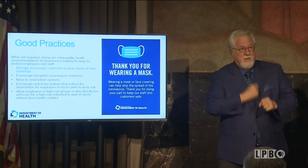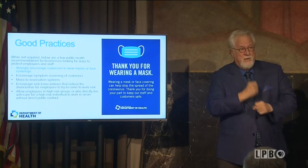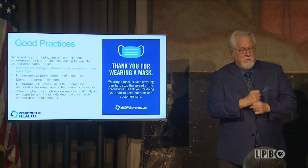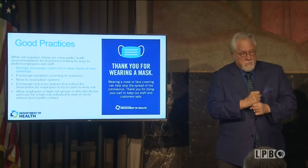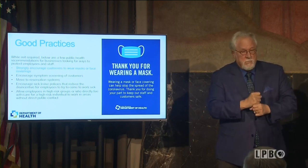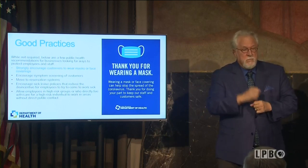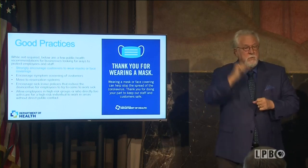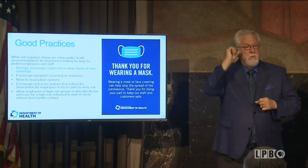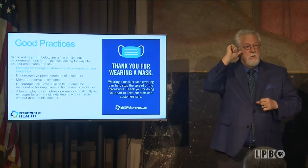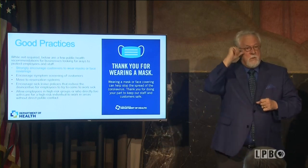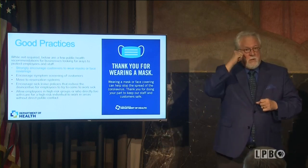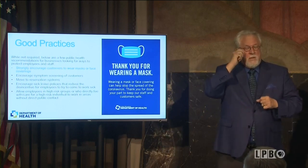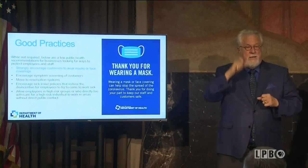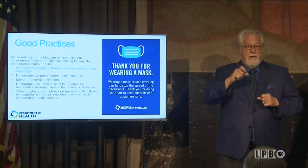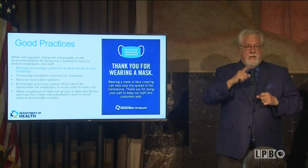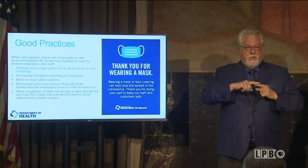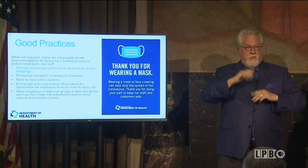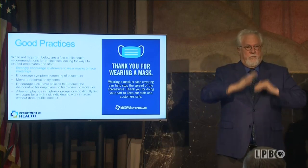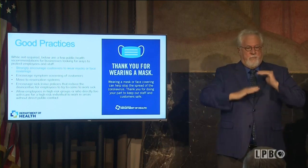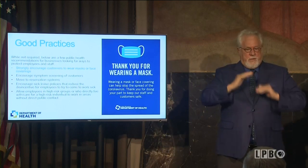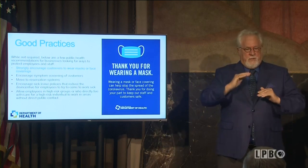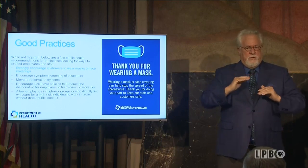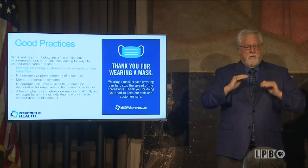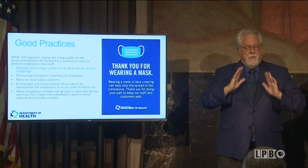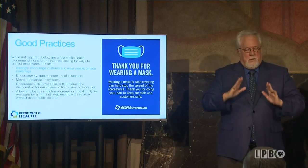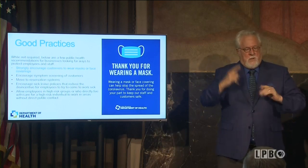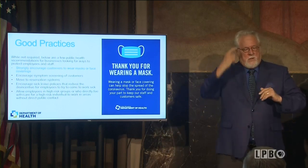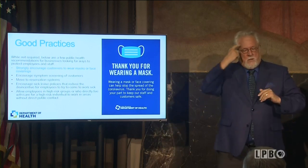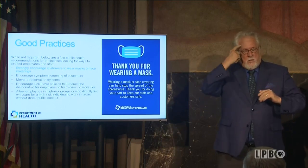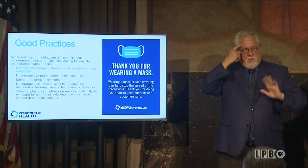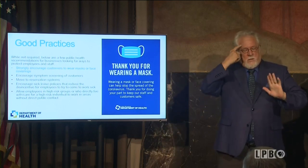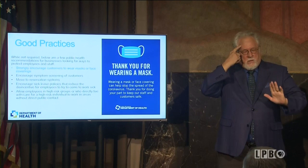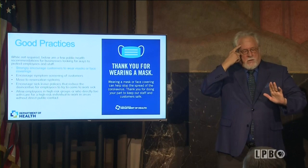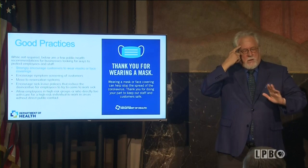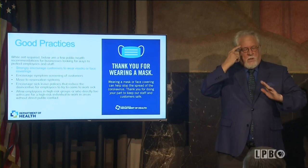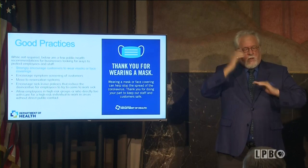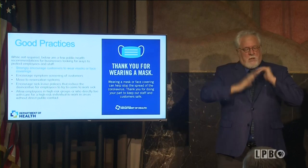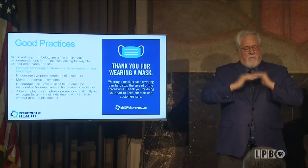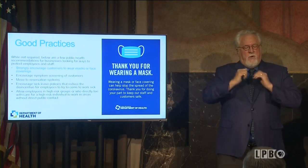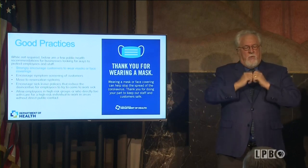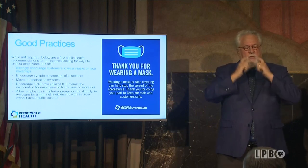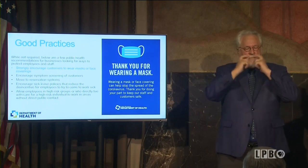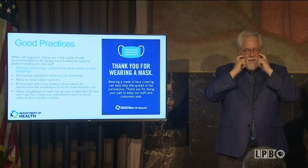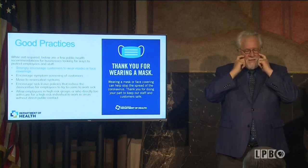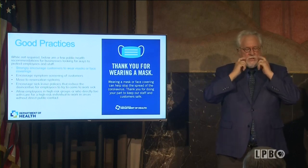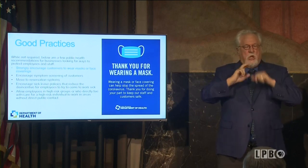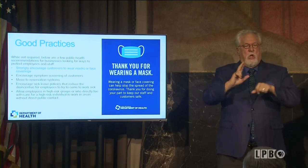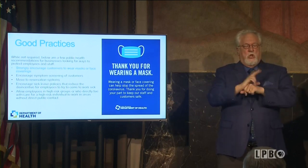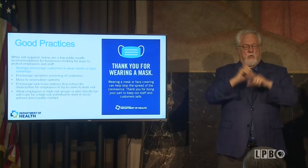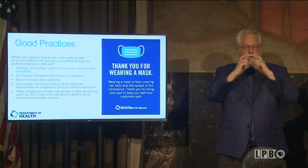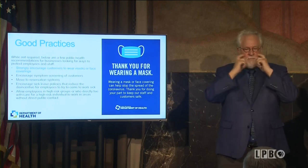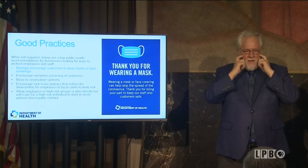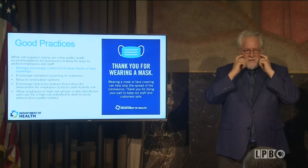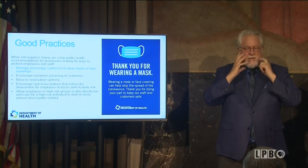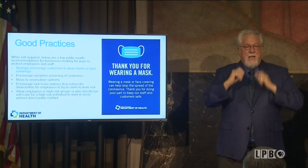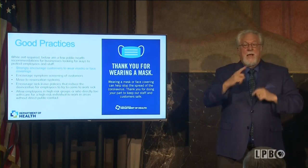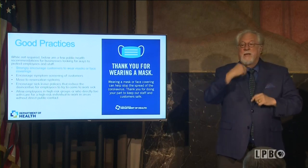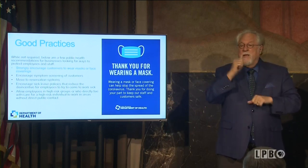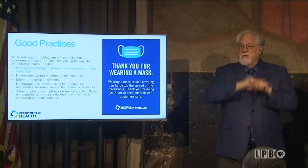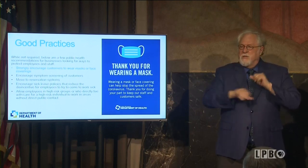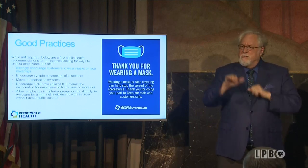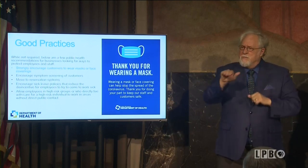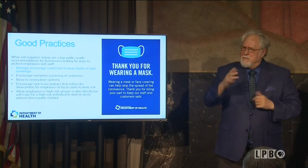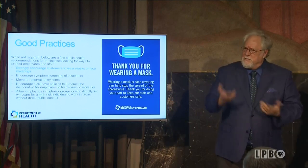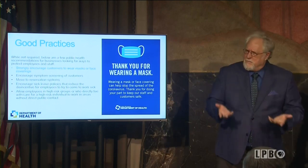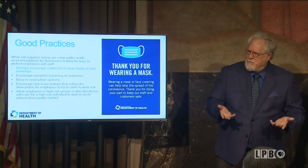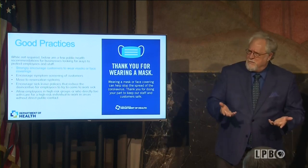keep in mind, that we really need to be building in to our mindset comfort with the masks and the use of the mask, and the comfort with telling each other and reminding